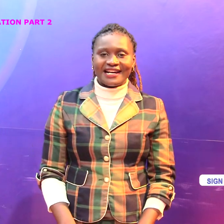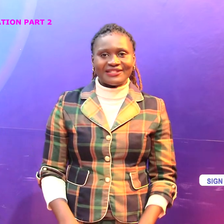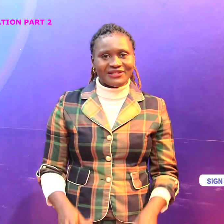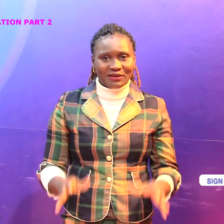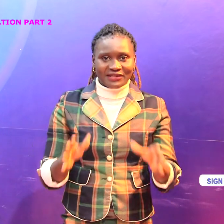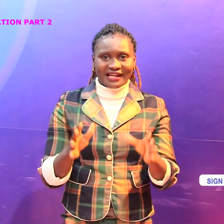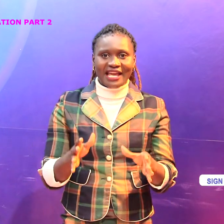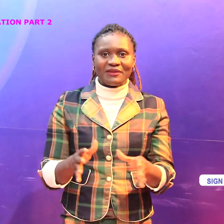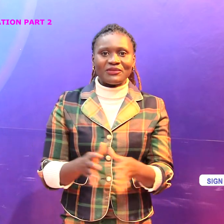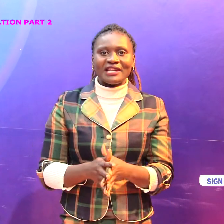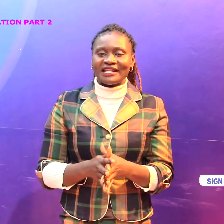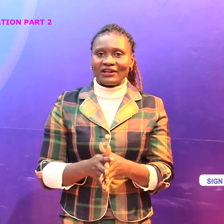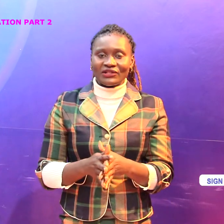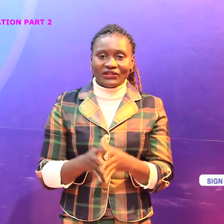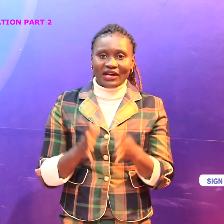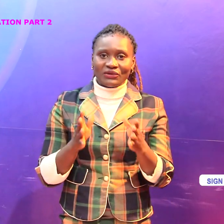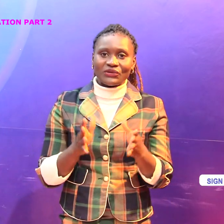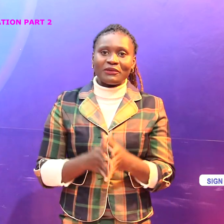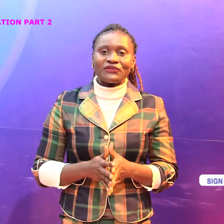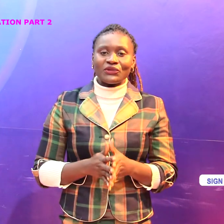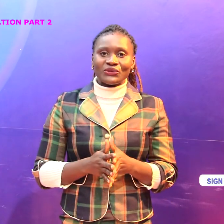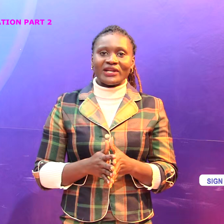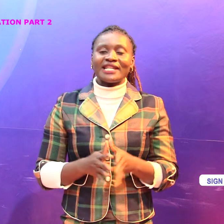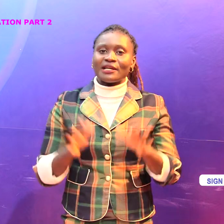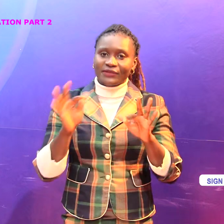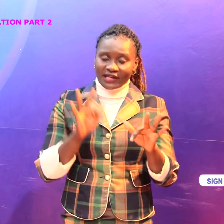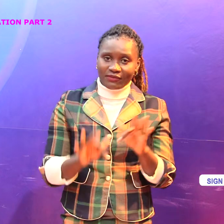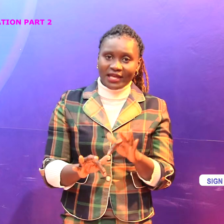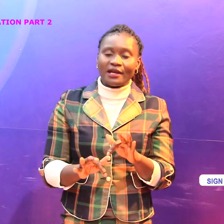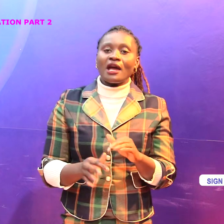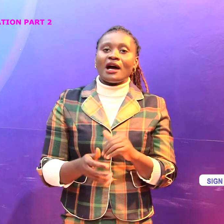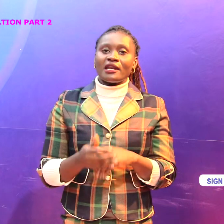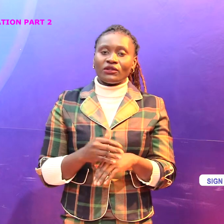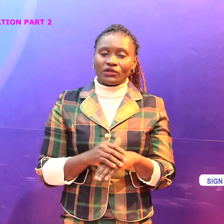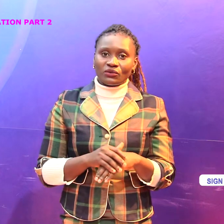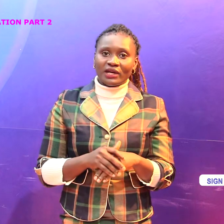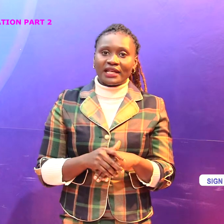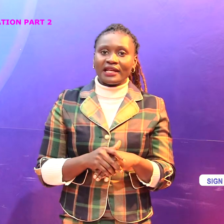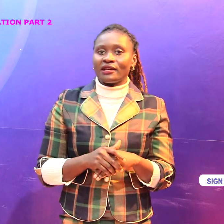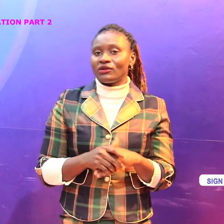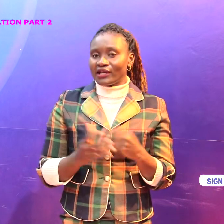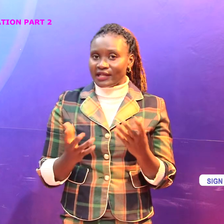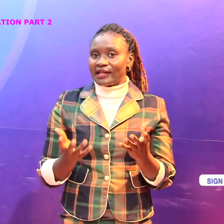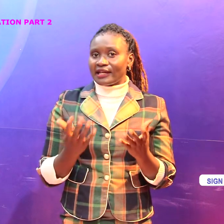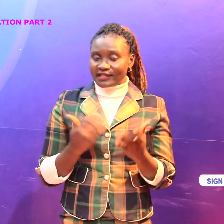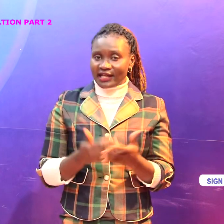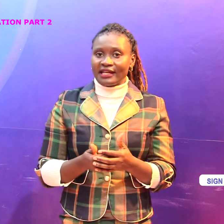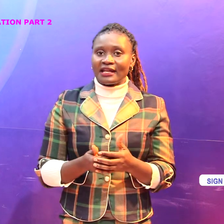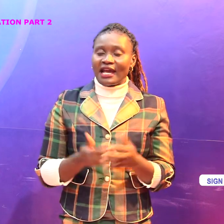to subscribe, and I also thank you so much for those who are really subscribing and those who are really sharing